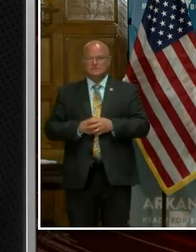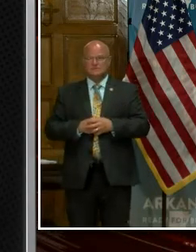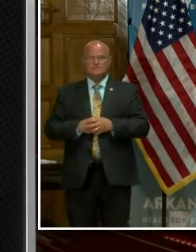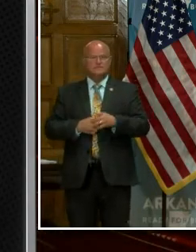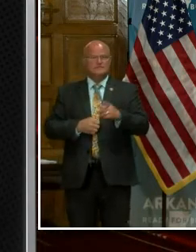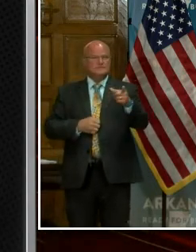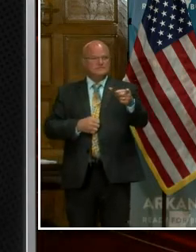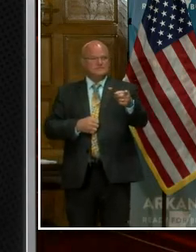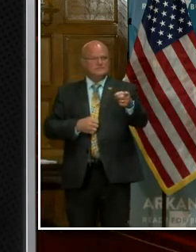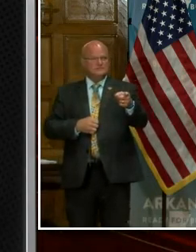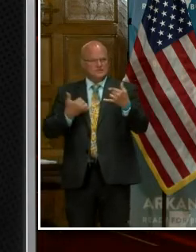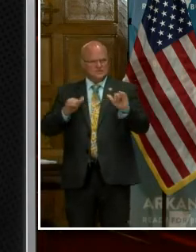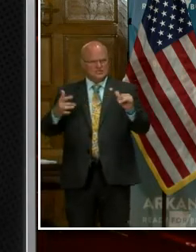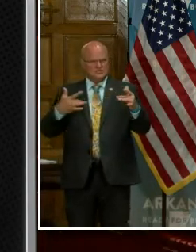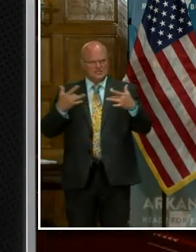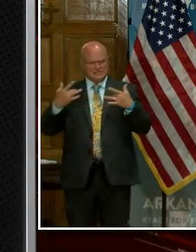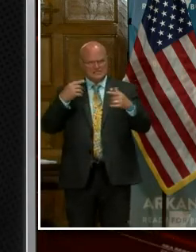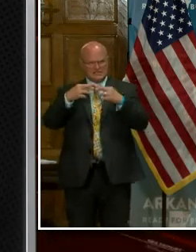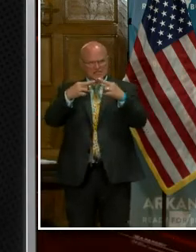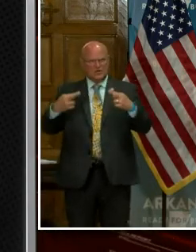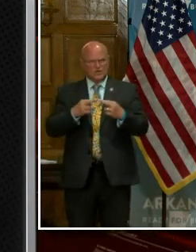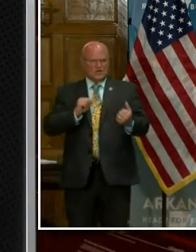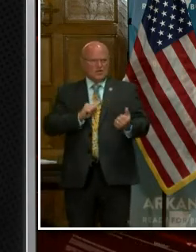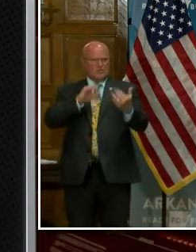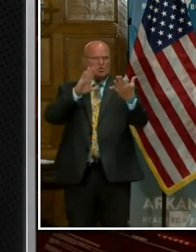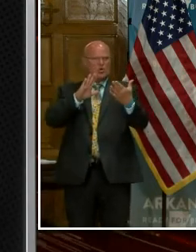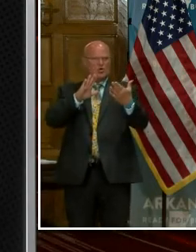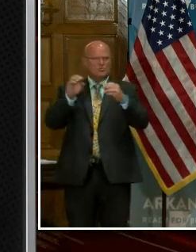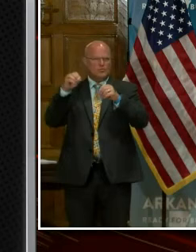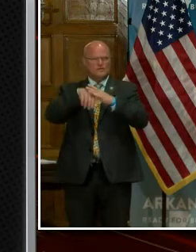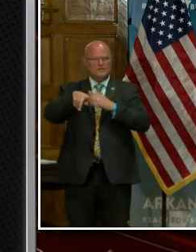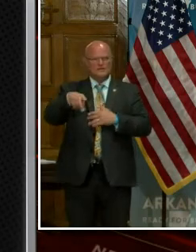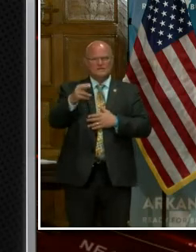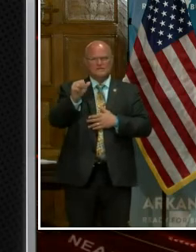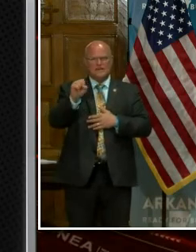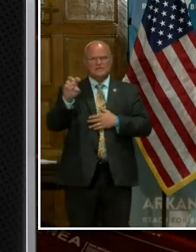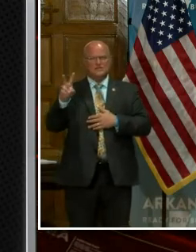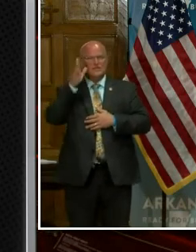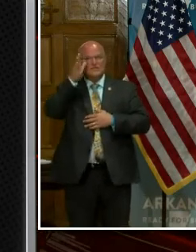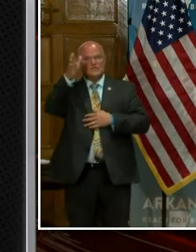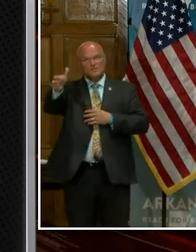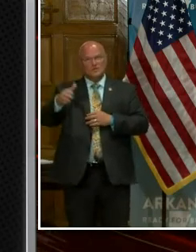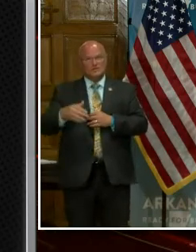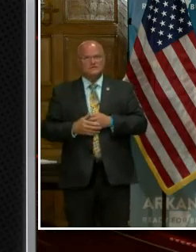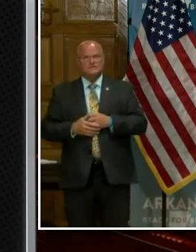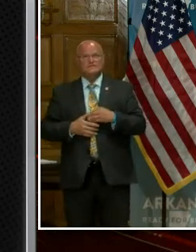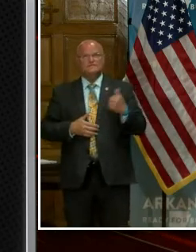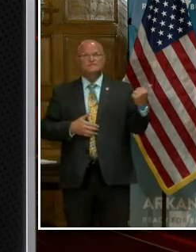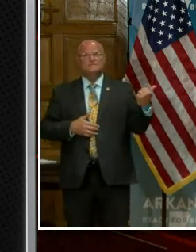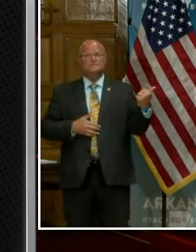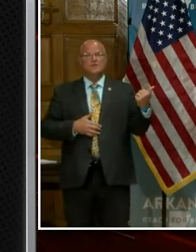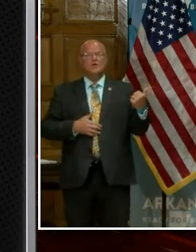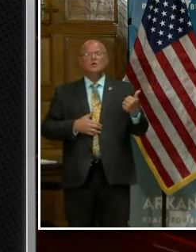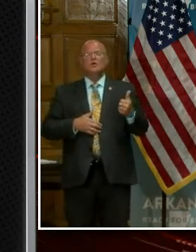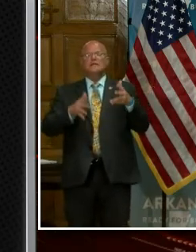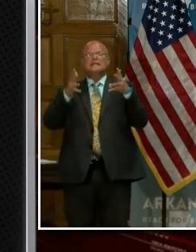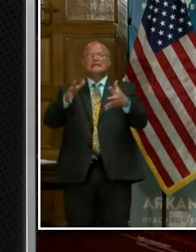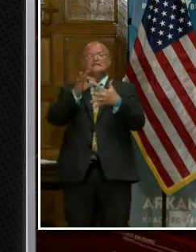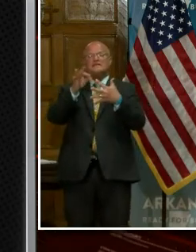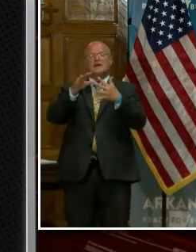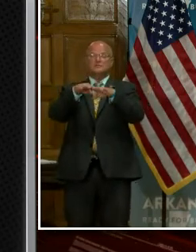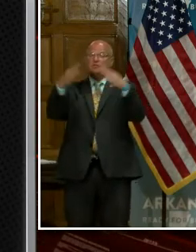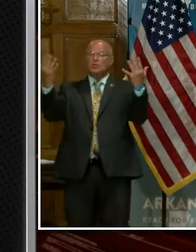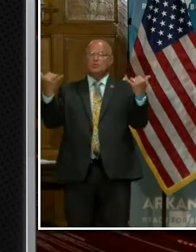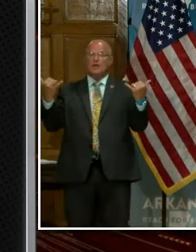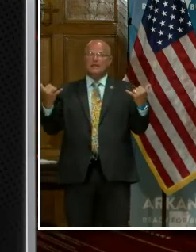Yes. Governor, are you still considering a regional approach to moving into phase 2 in the future? We're just leaving the options